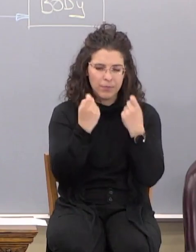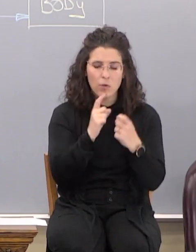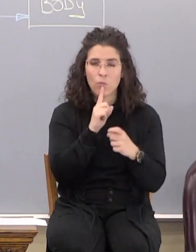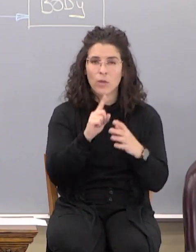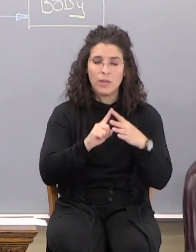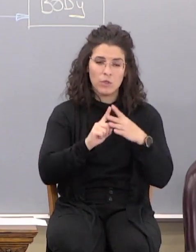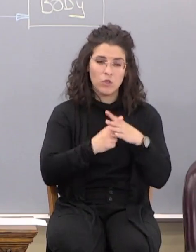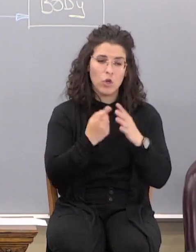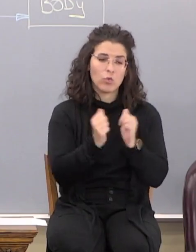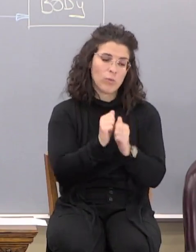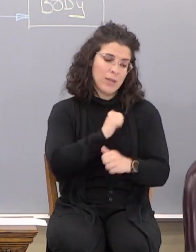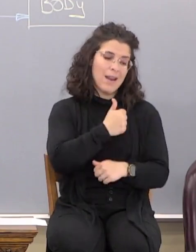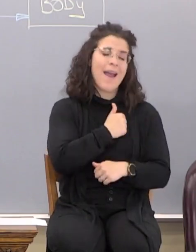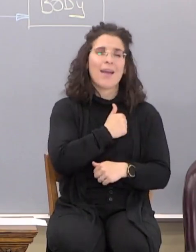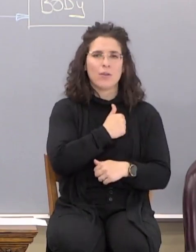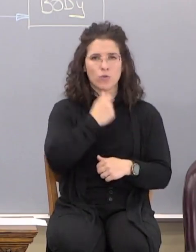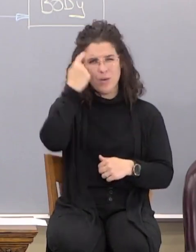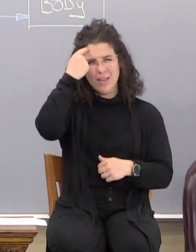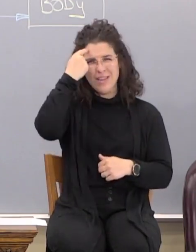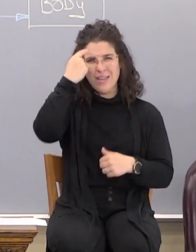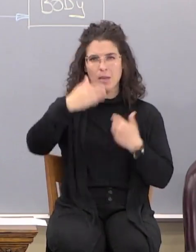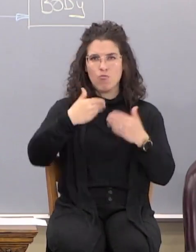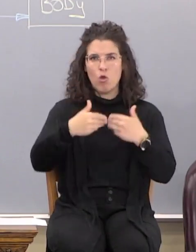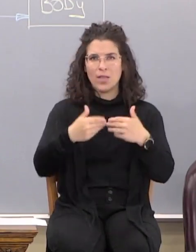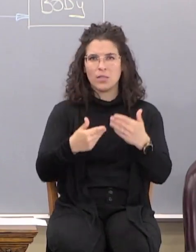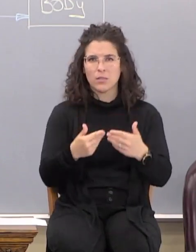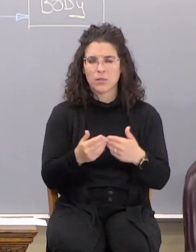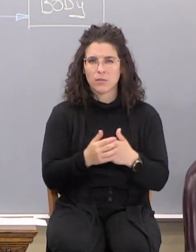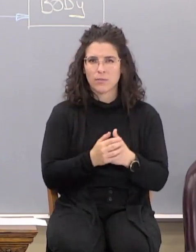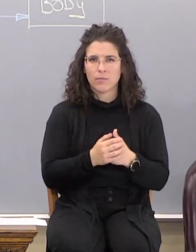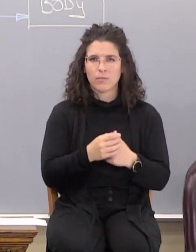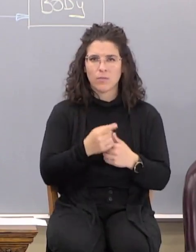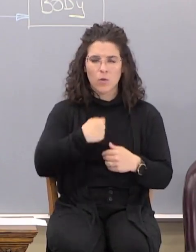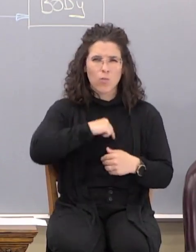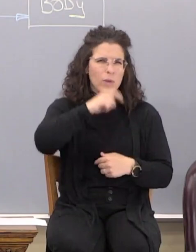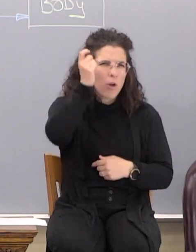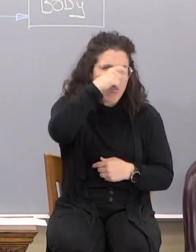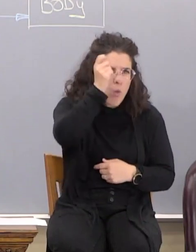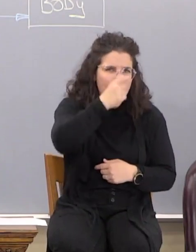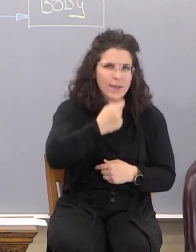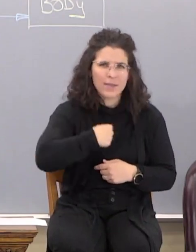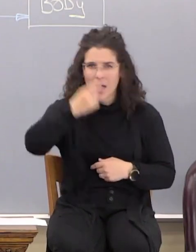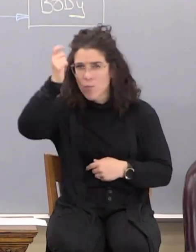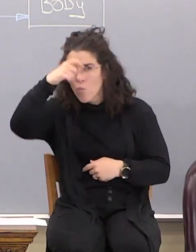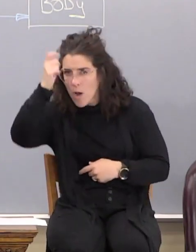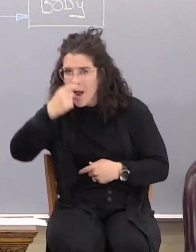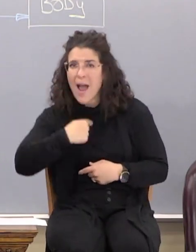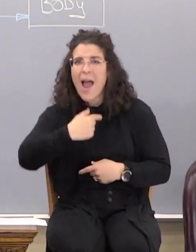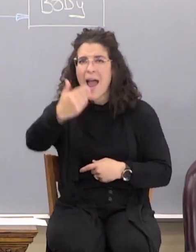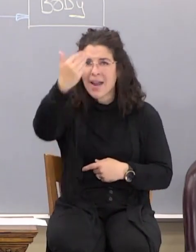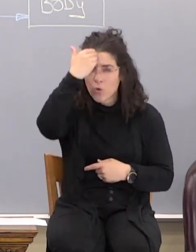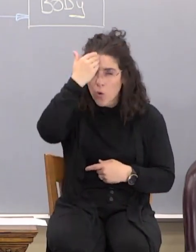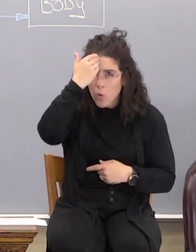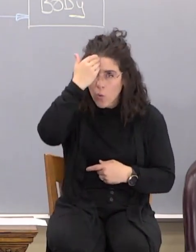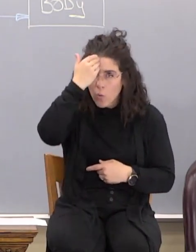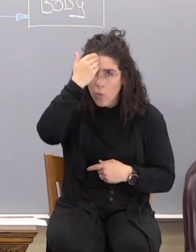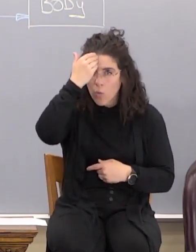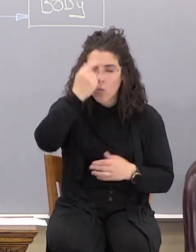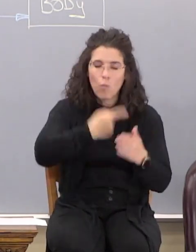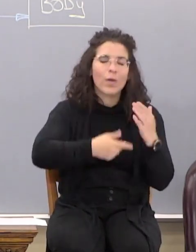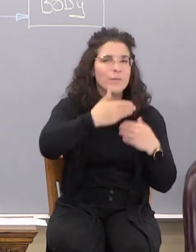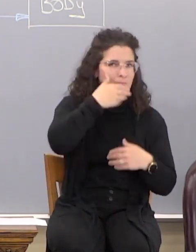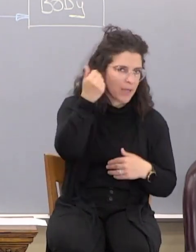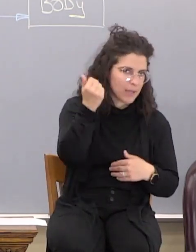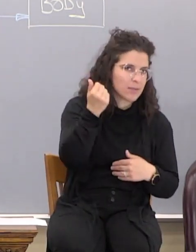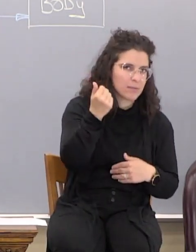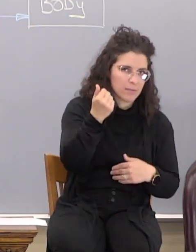starts in an attitude, a thinking process. We're wise. I'm wise. I know what's